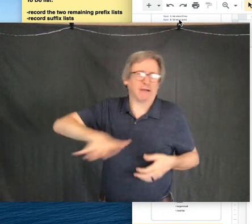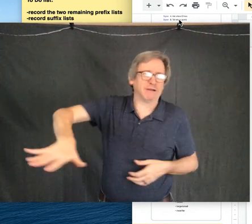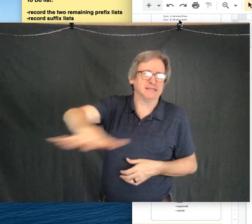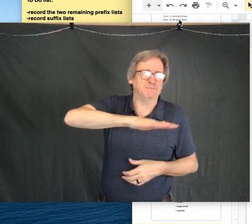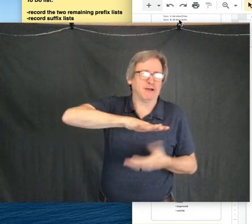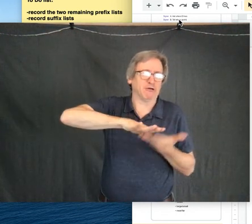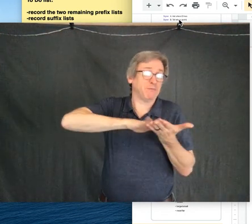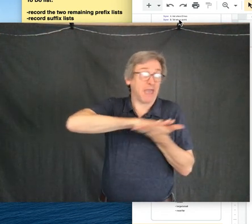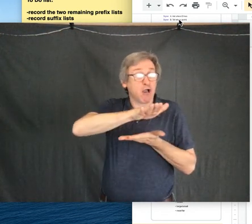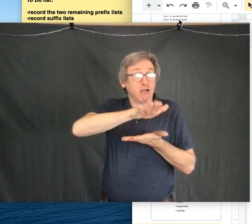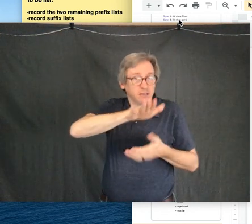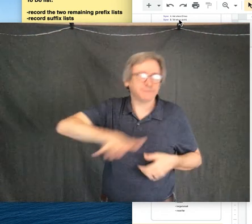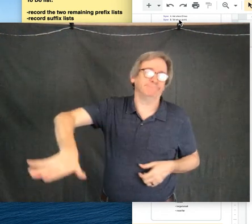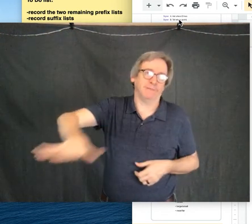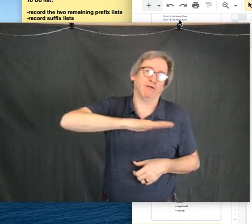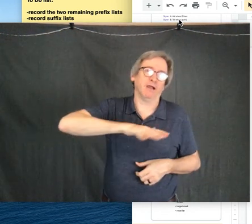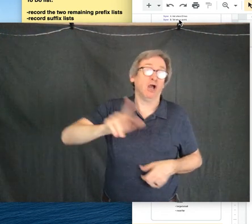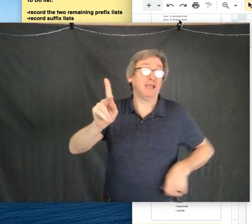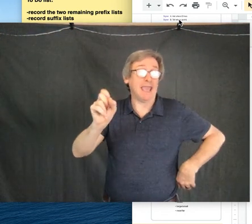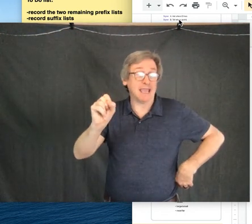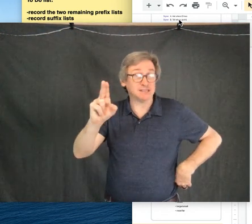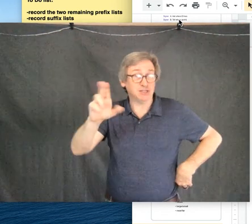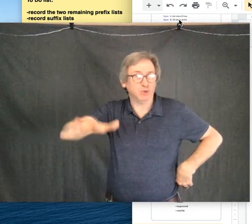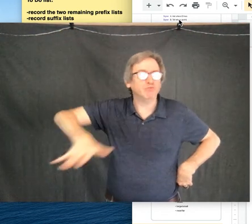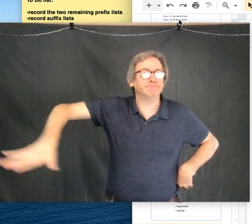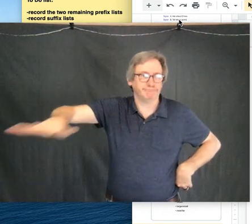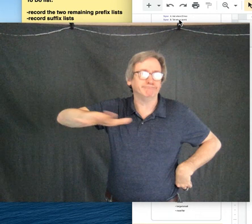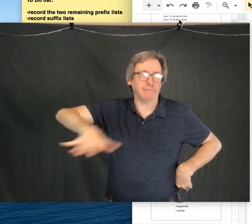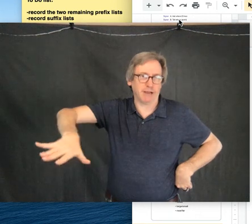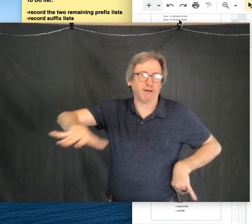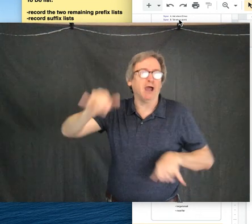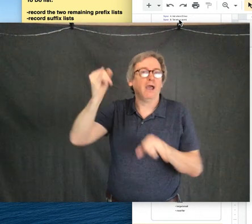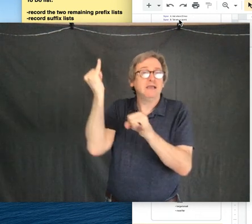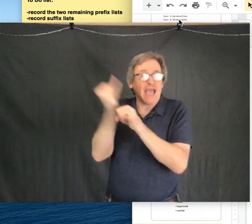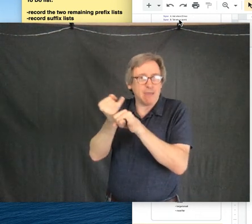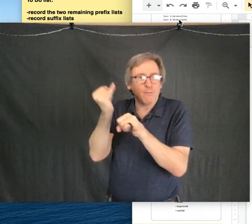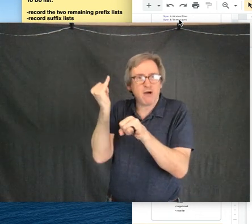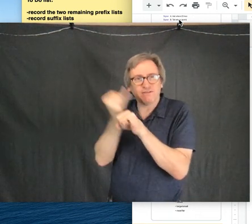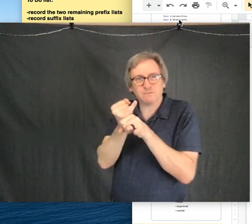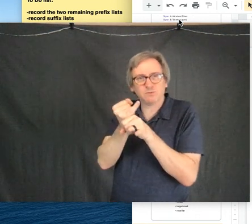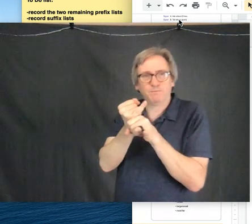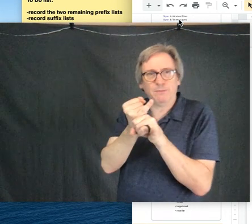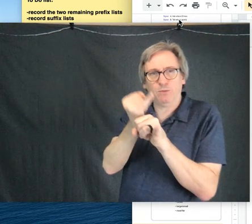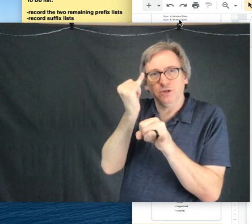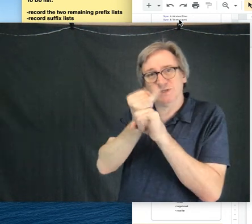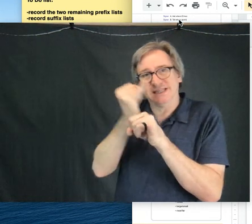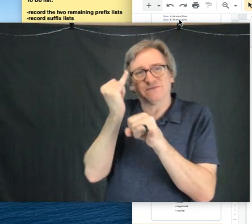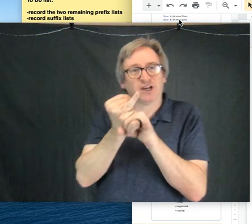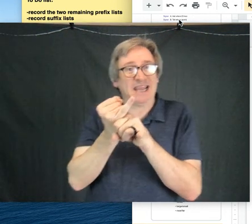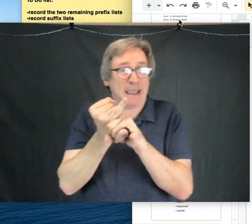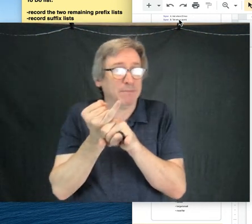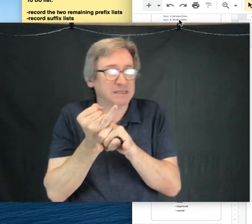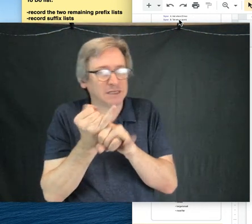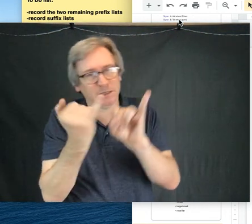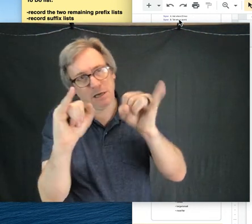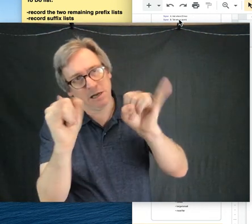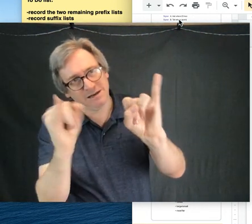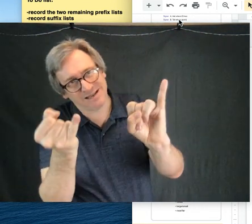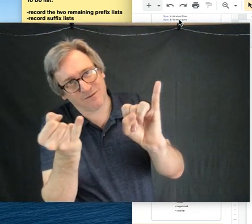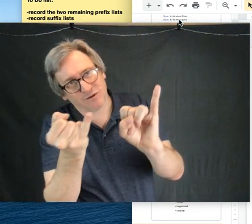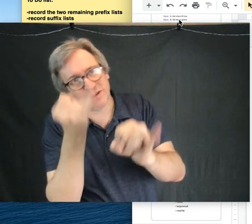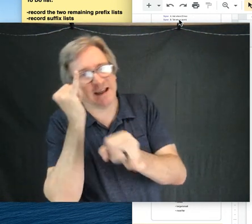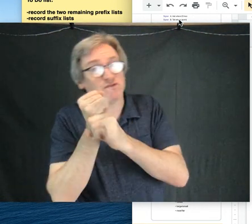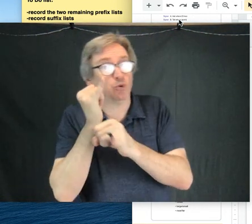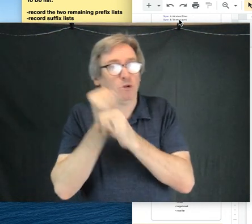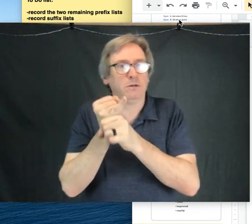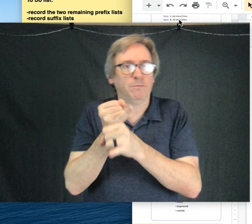So area is better. That college area, KSU area. And oftentimes people use this for campus,